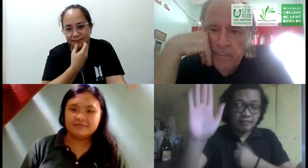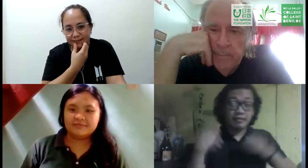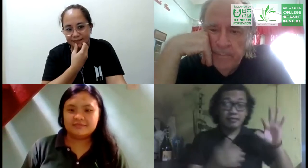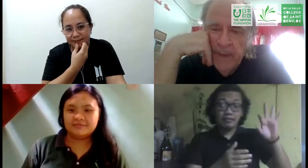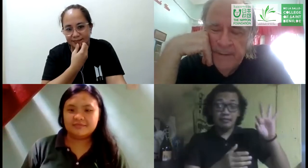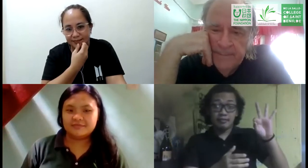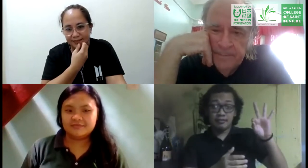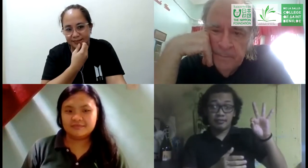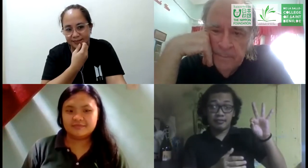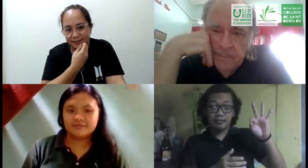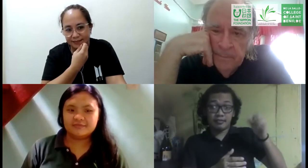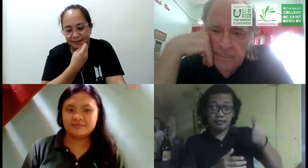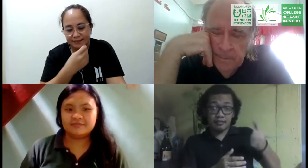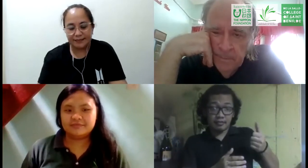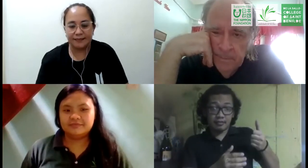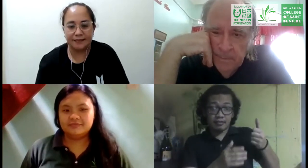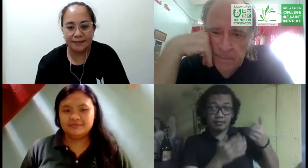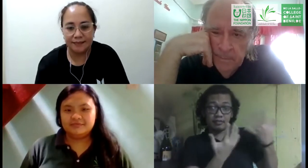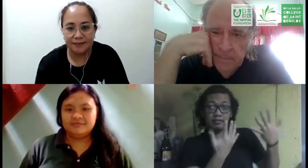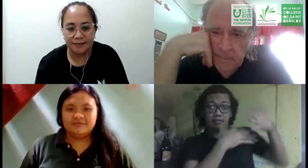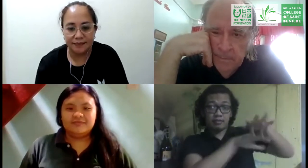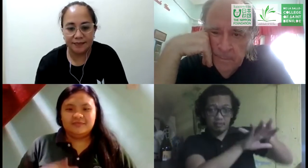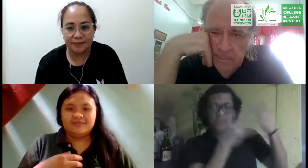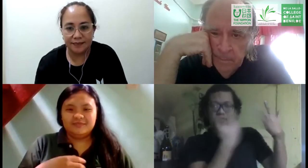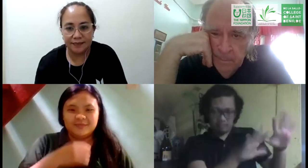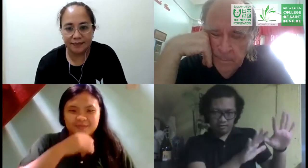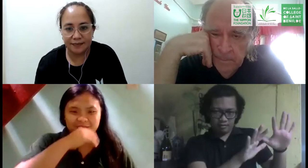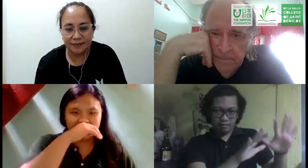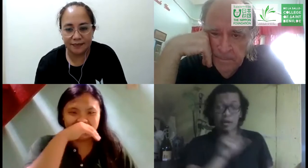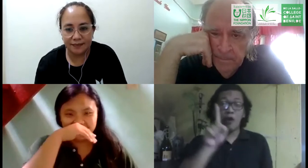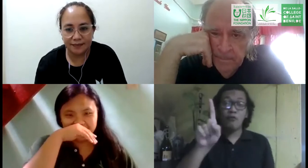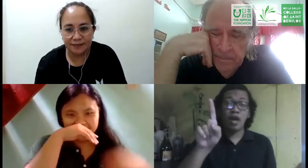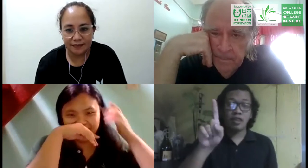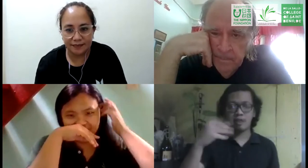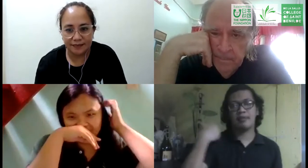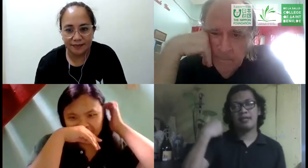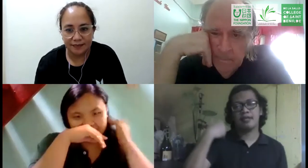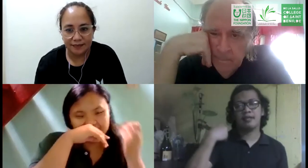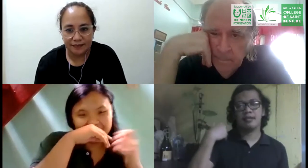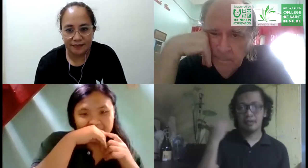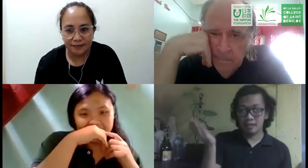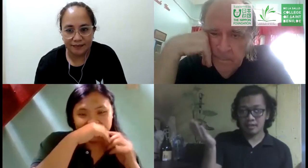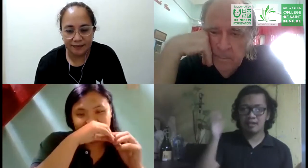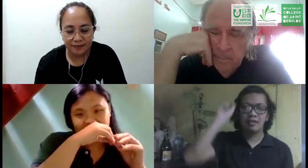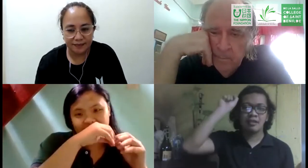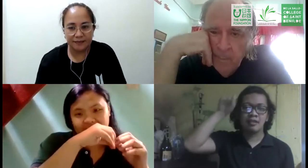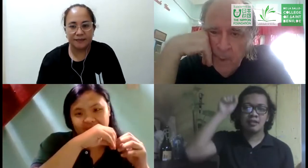This is not. So 9, 10 is together. 1